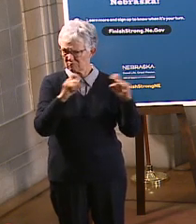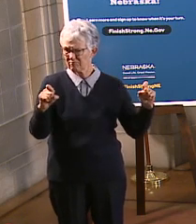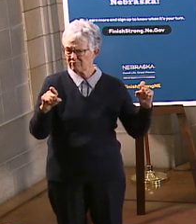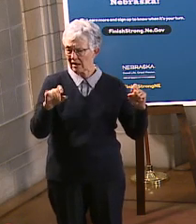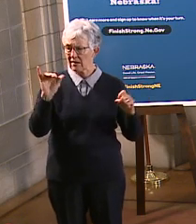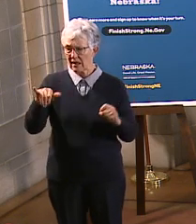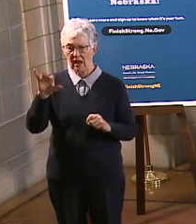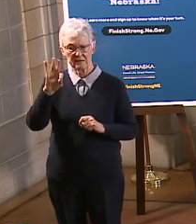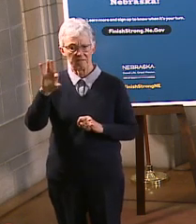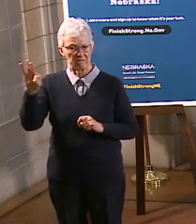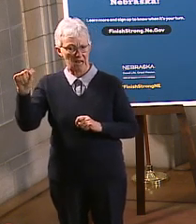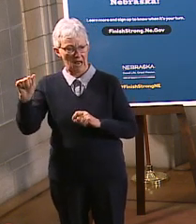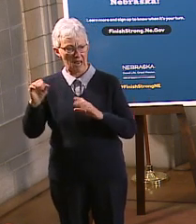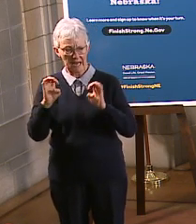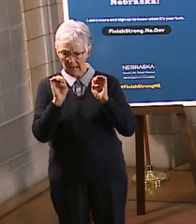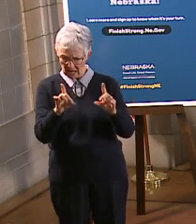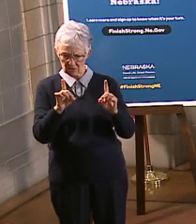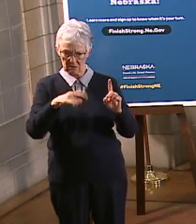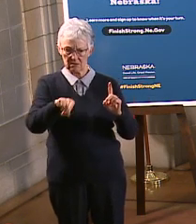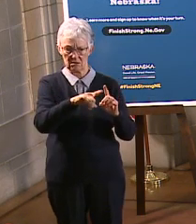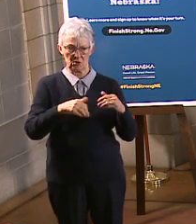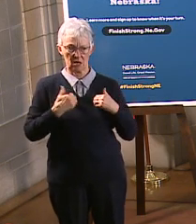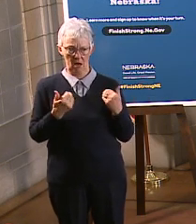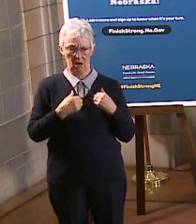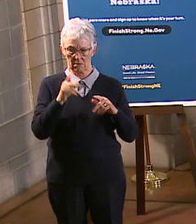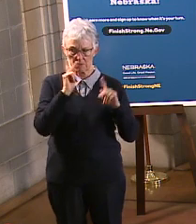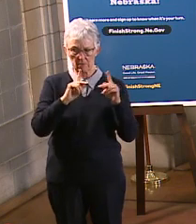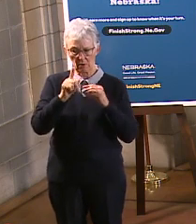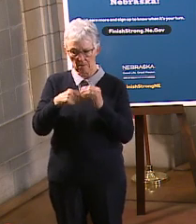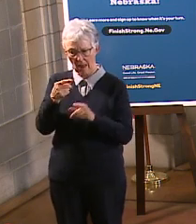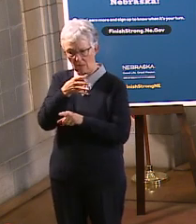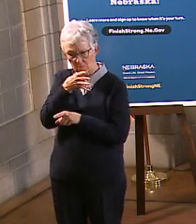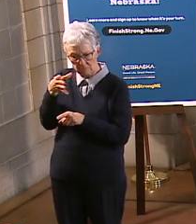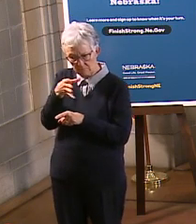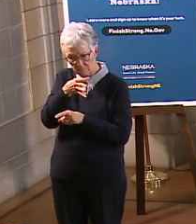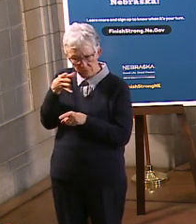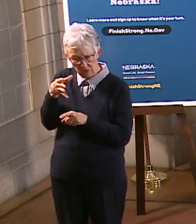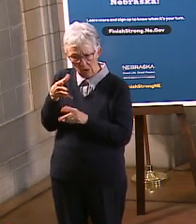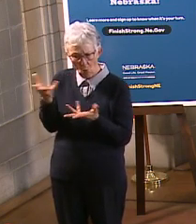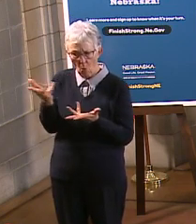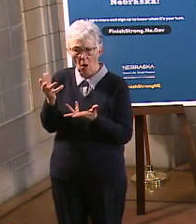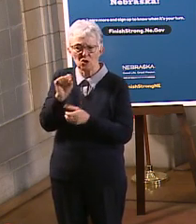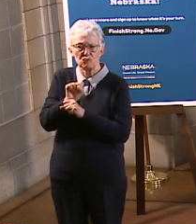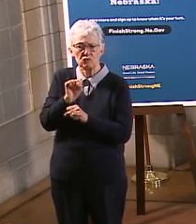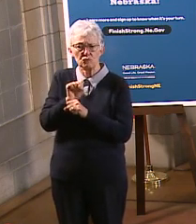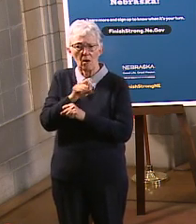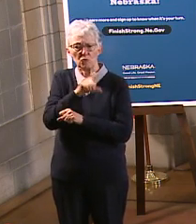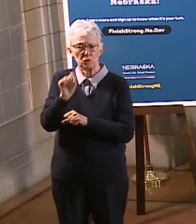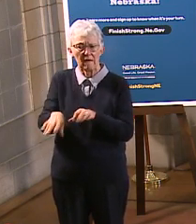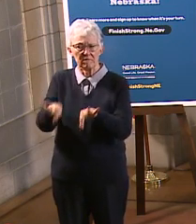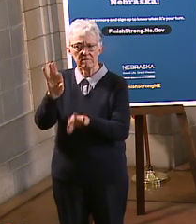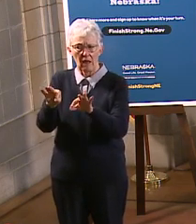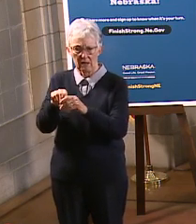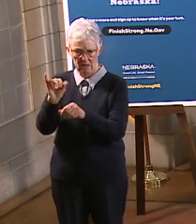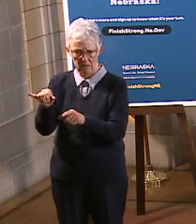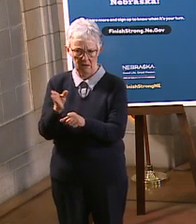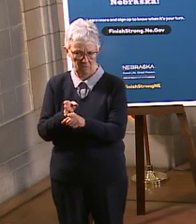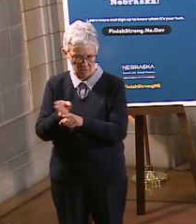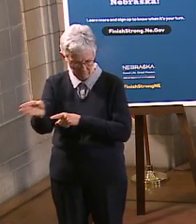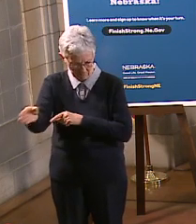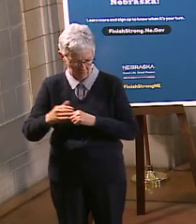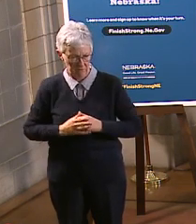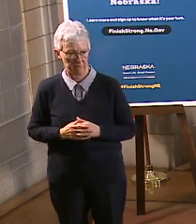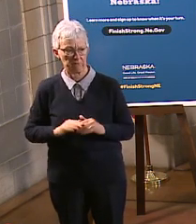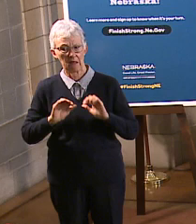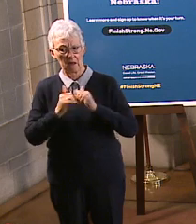is for young people to be able to get involved and be able to see what are the careers available in agriculture. How do we continue to make sure we've got the